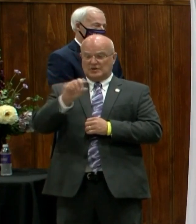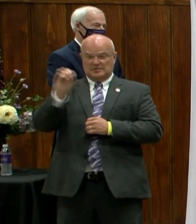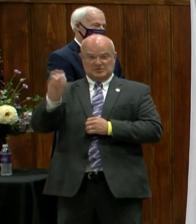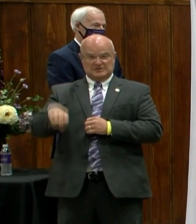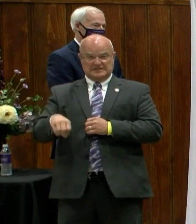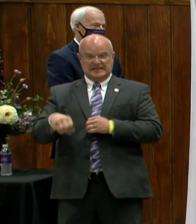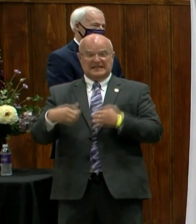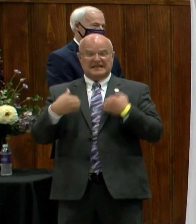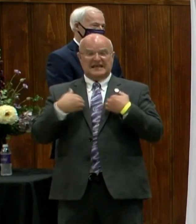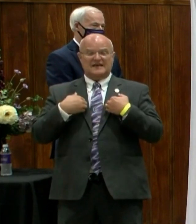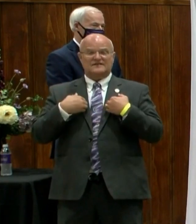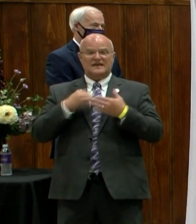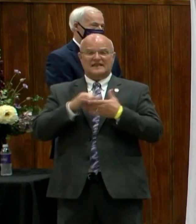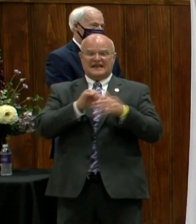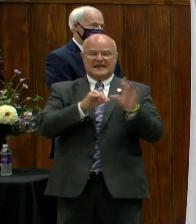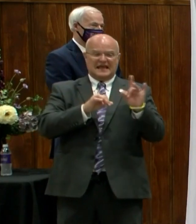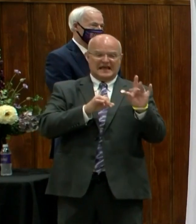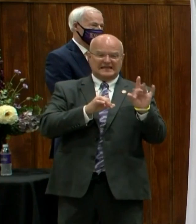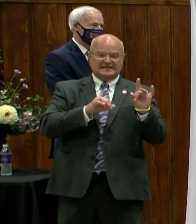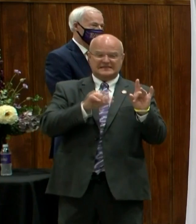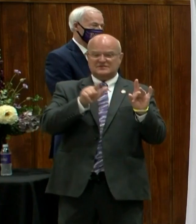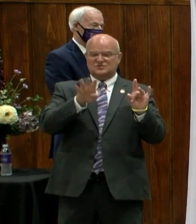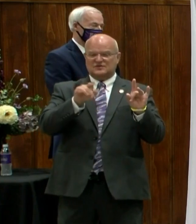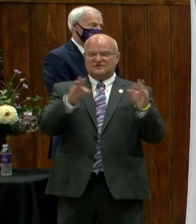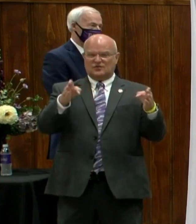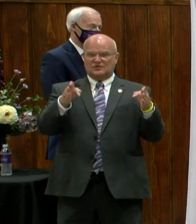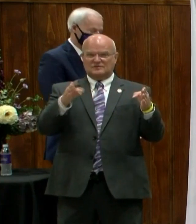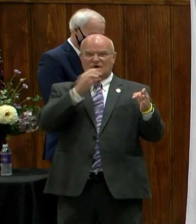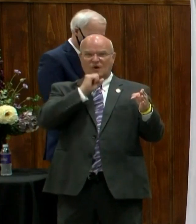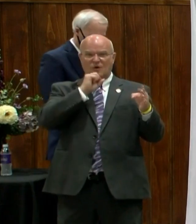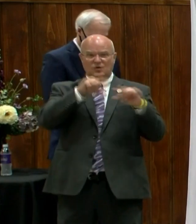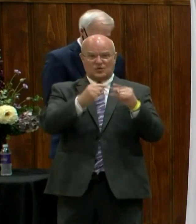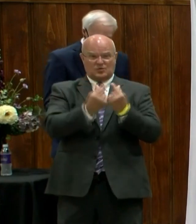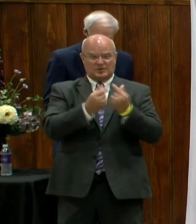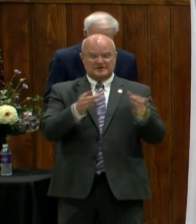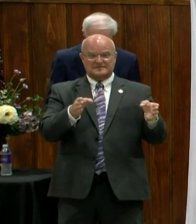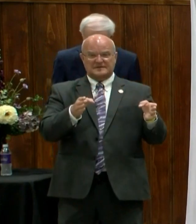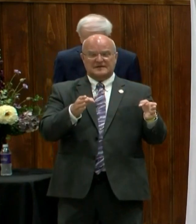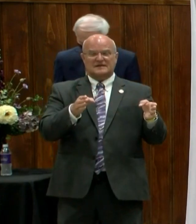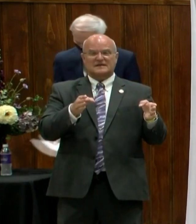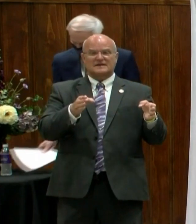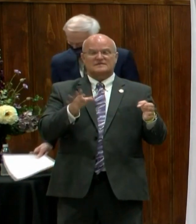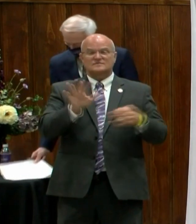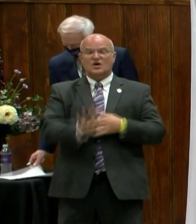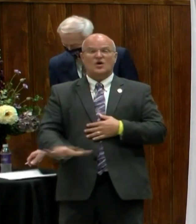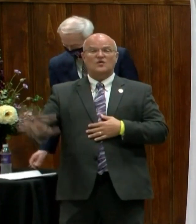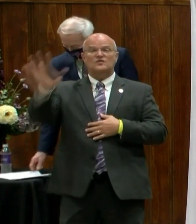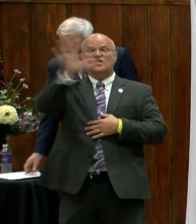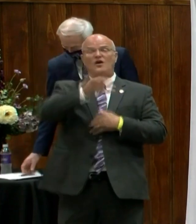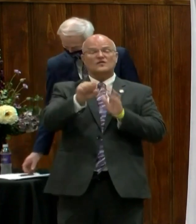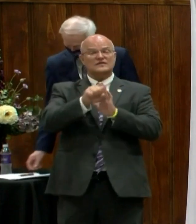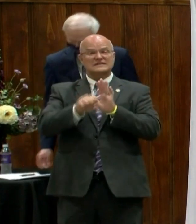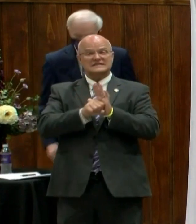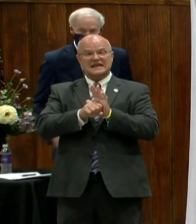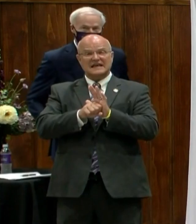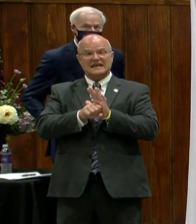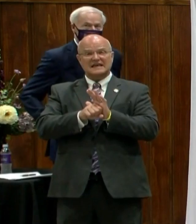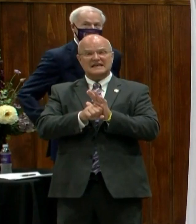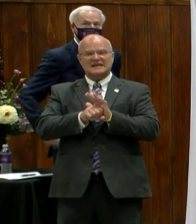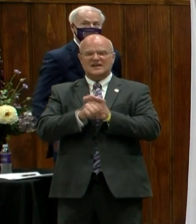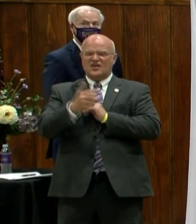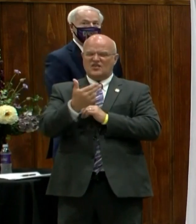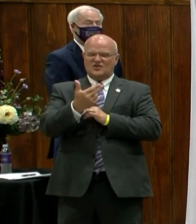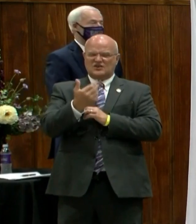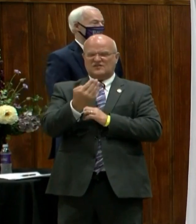cases have been in that 18 to 24-year-old age group, compared overall for the state, where it's about